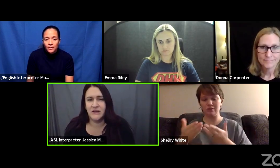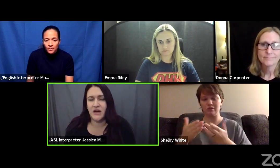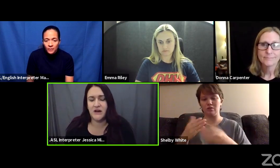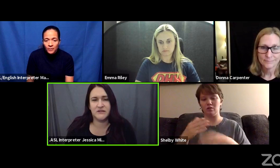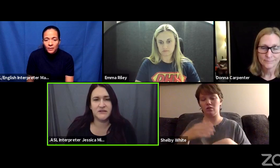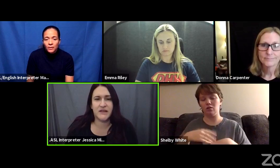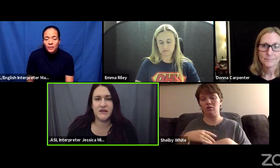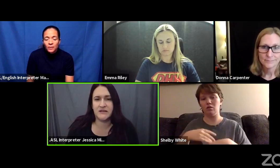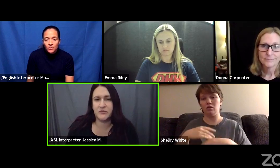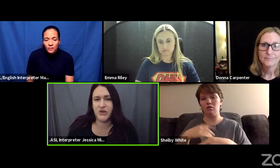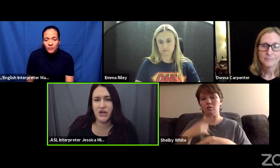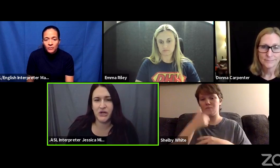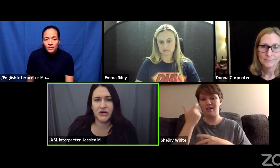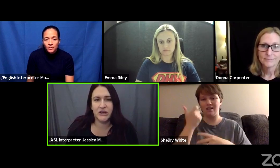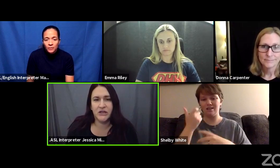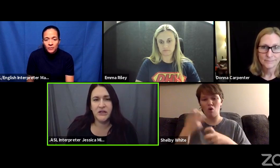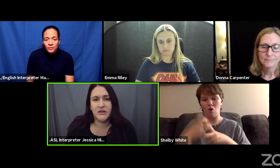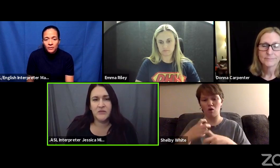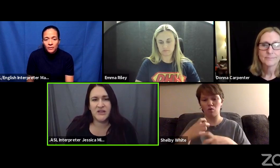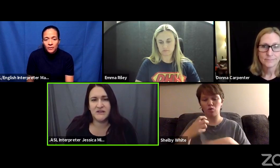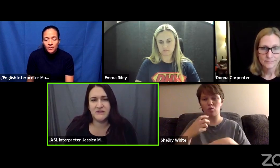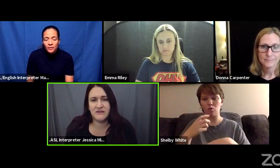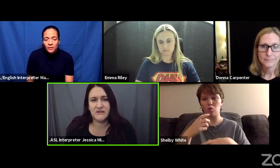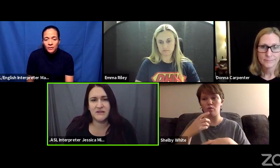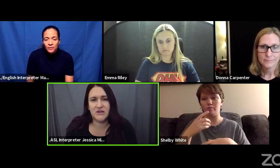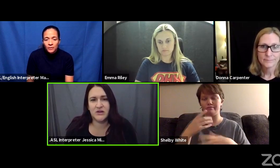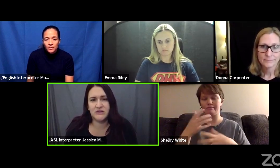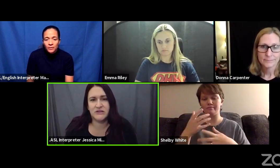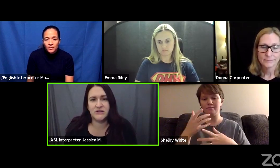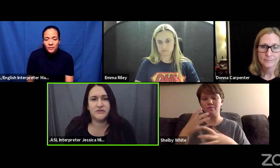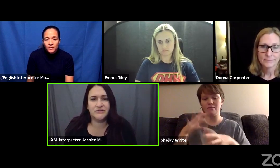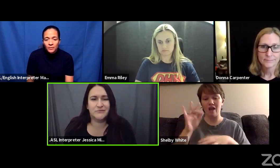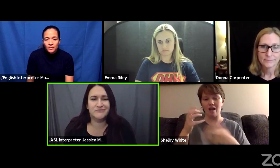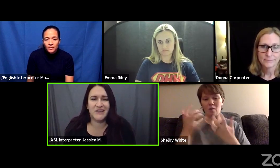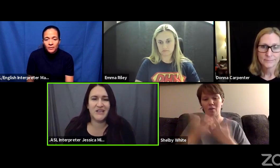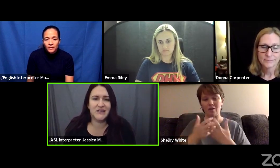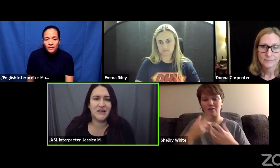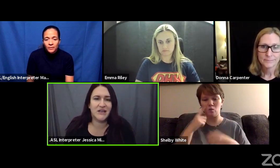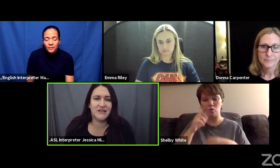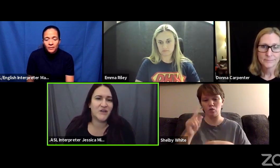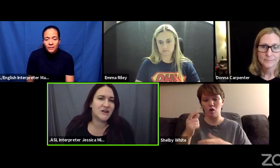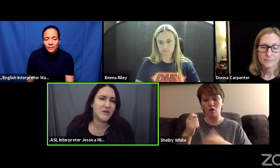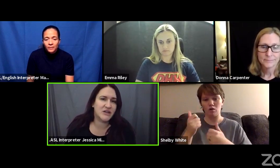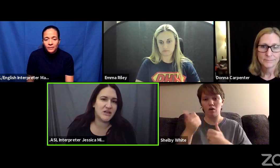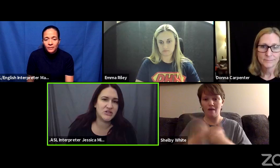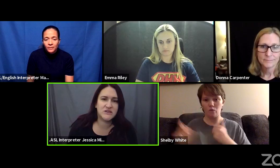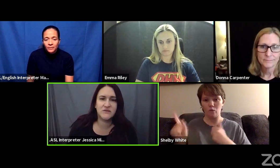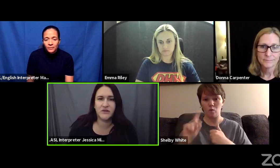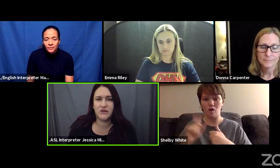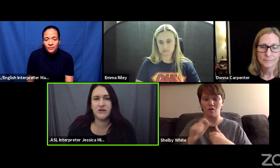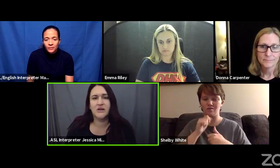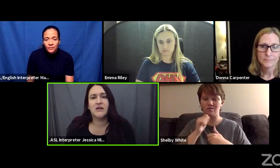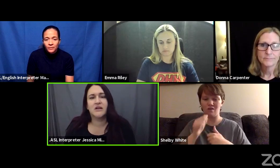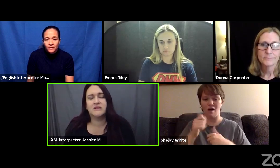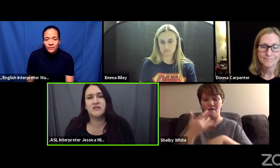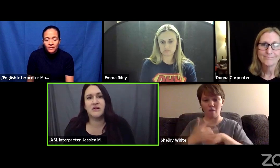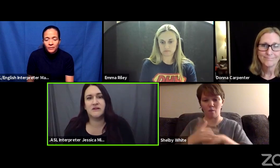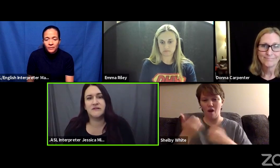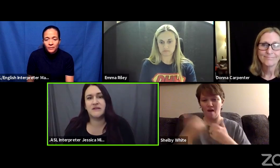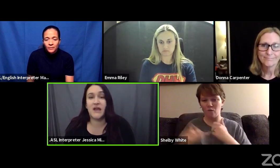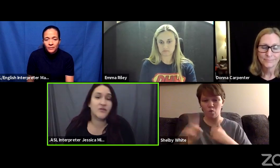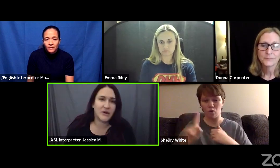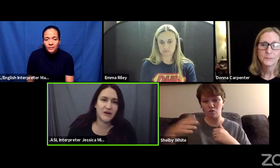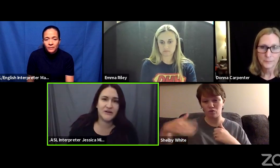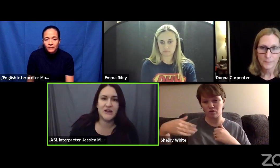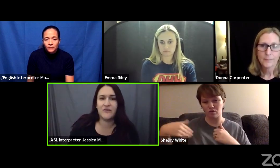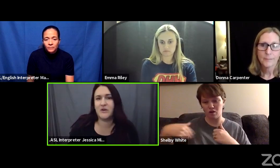I often decide not to bring her because it's hard to, I guess, find accommodations for